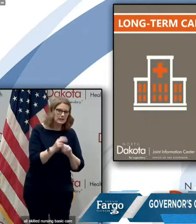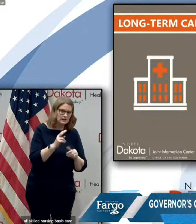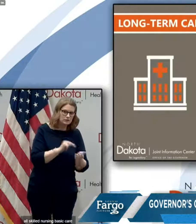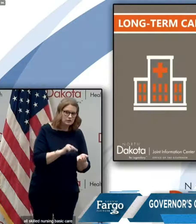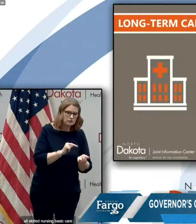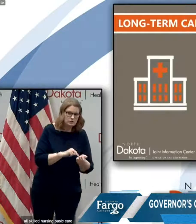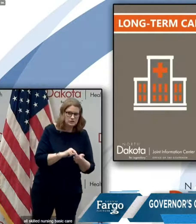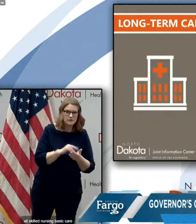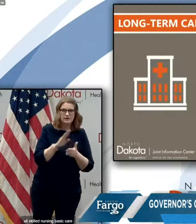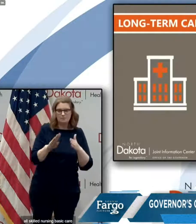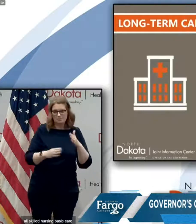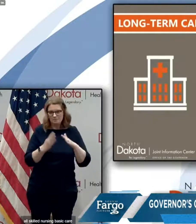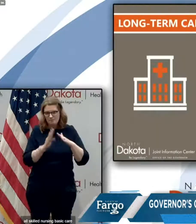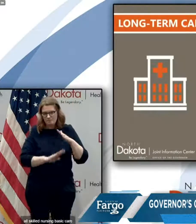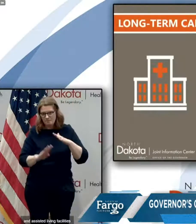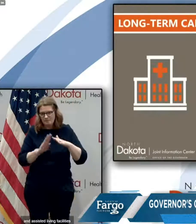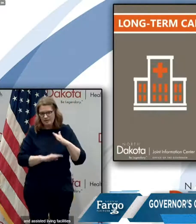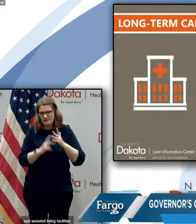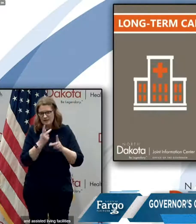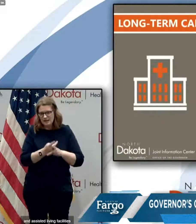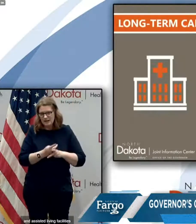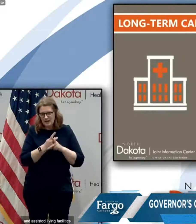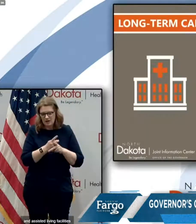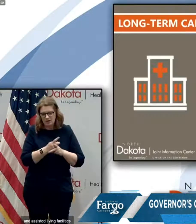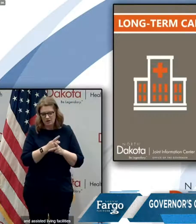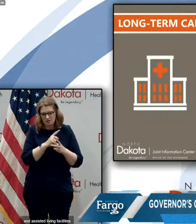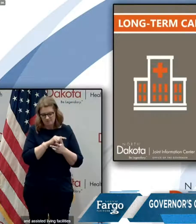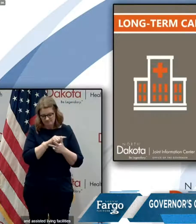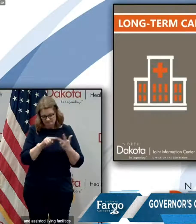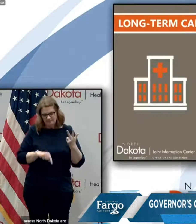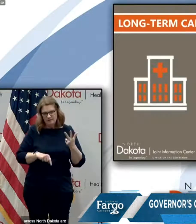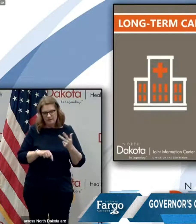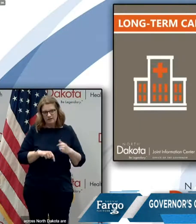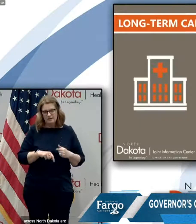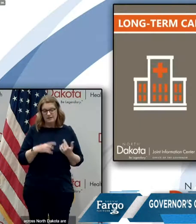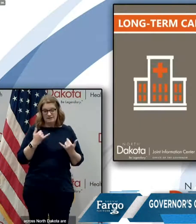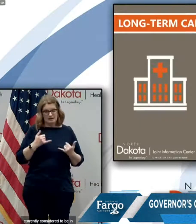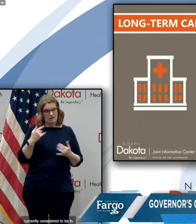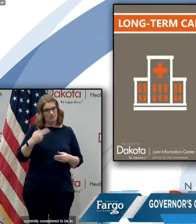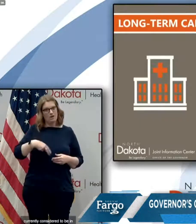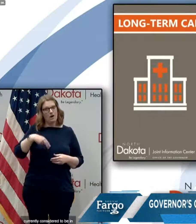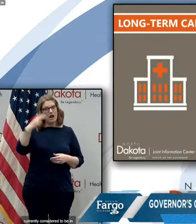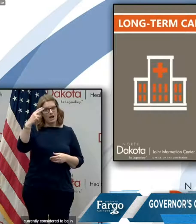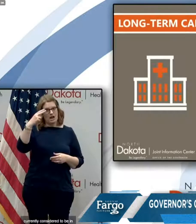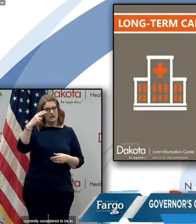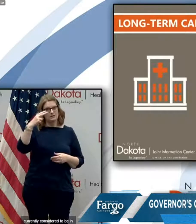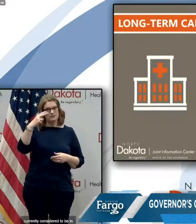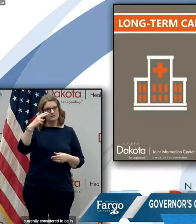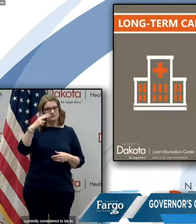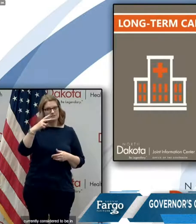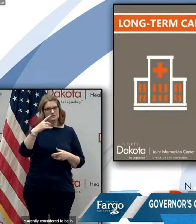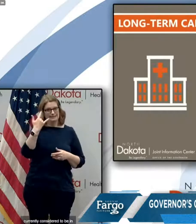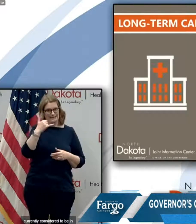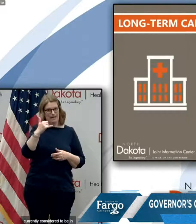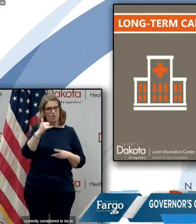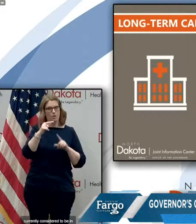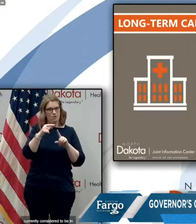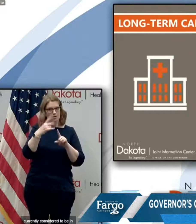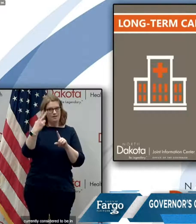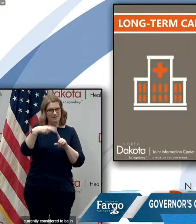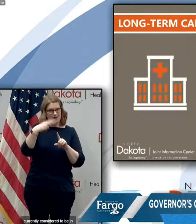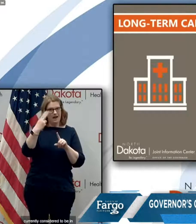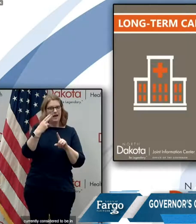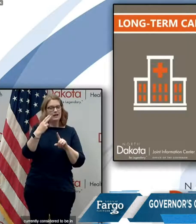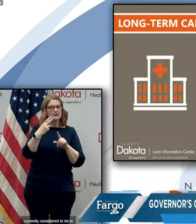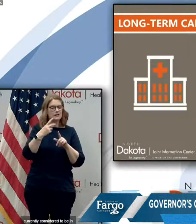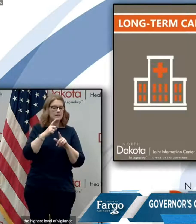facilities across North Dakota are currently considered to be in the highest level of vigilance, or yellow. Prior